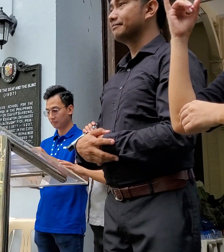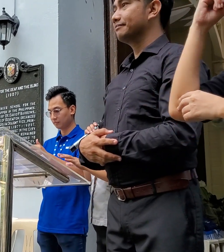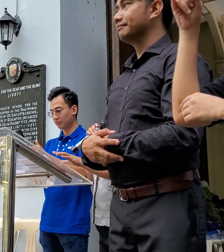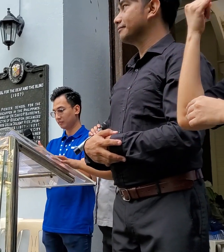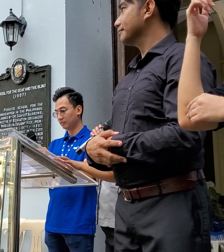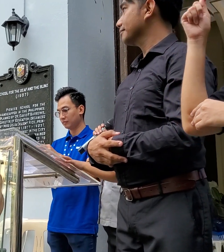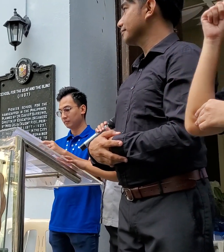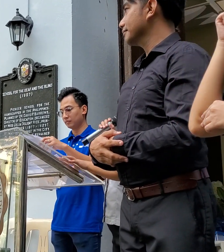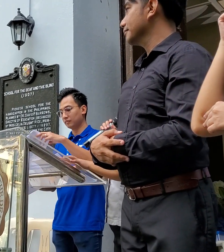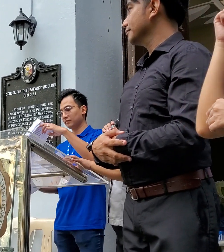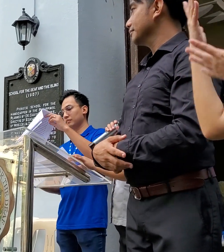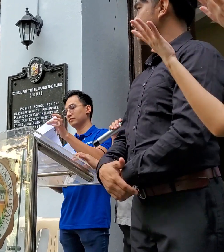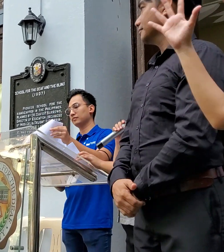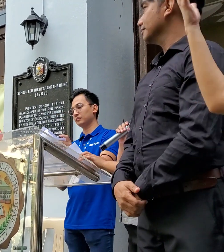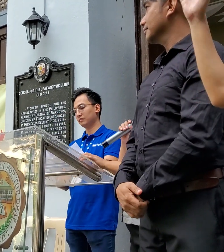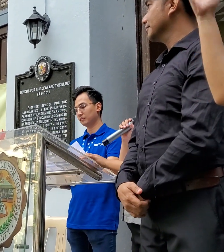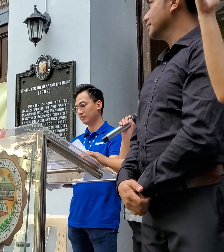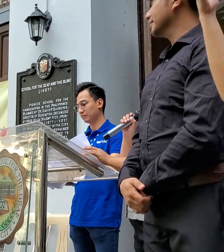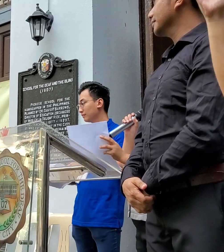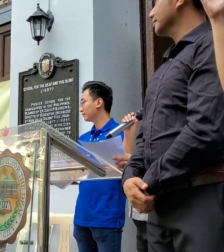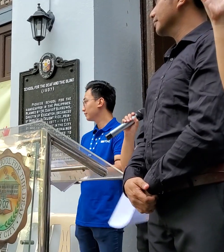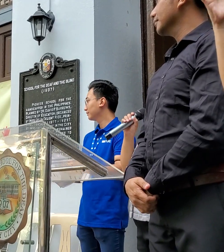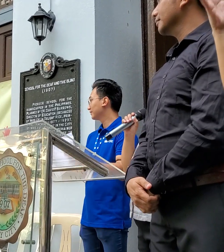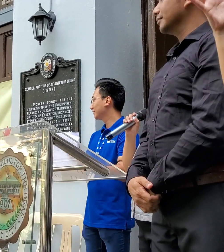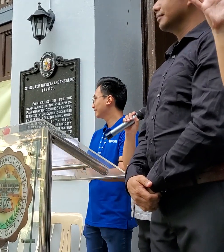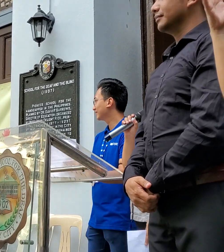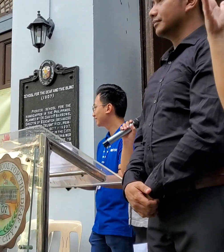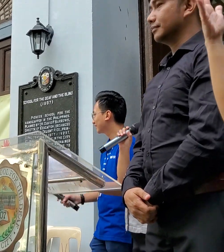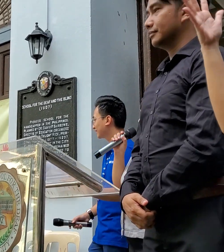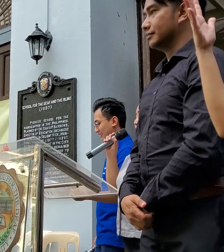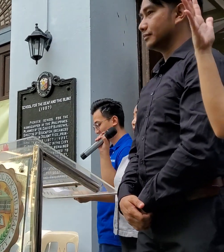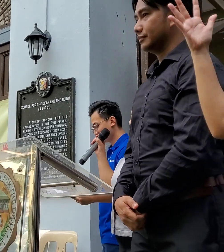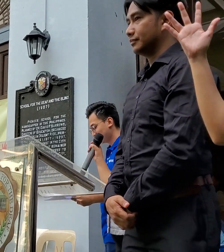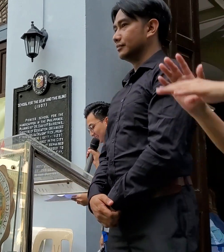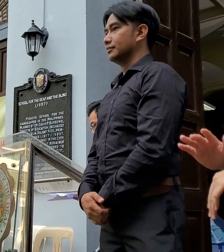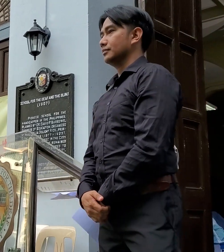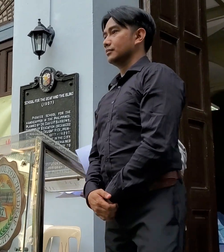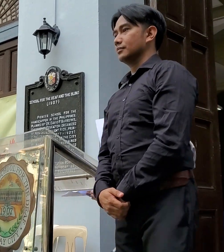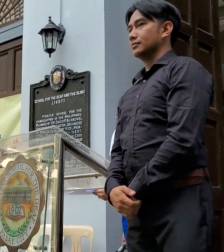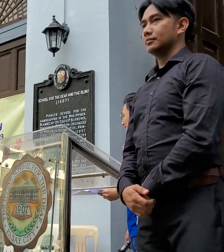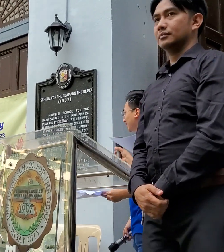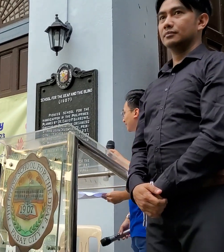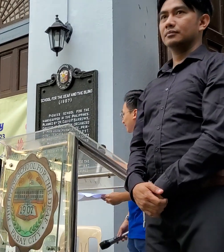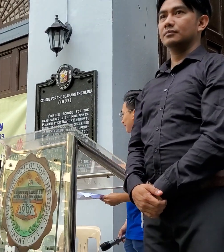T. Torrecampo, CESU 6. A big round of applause, please.